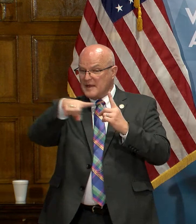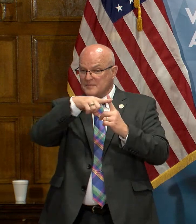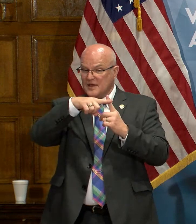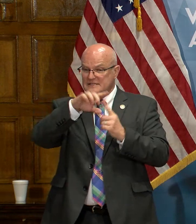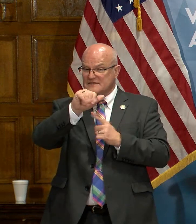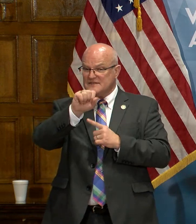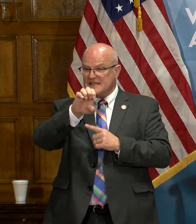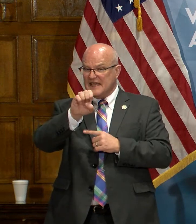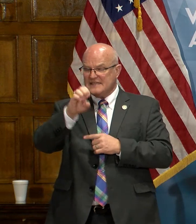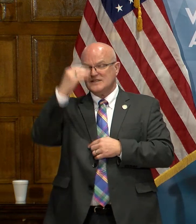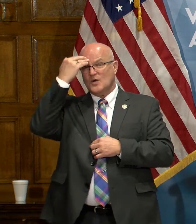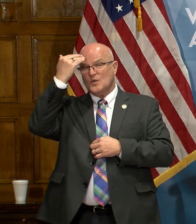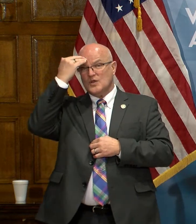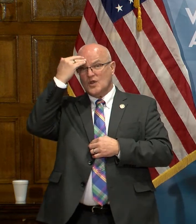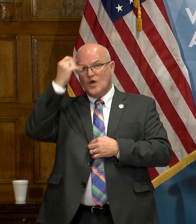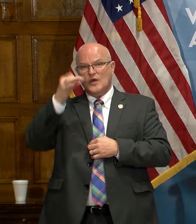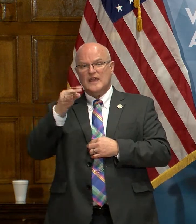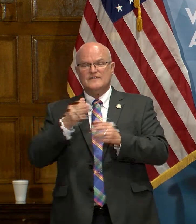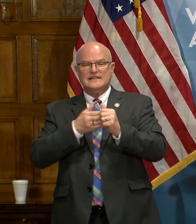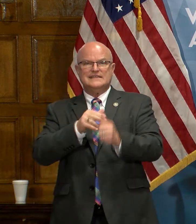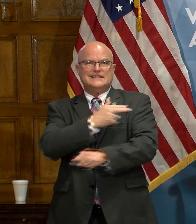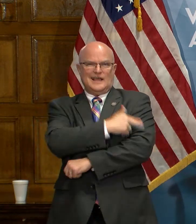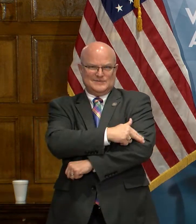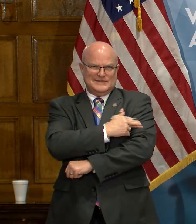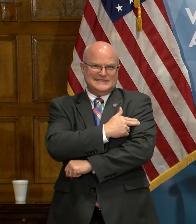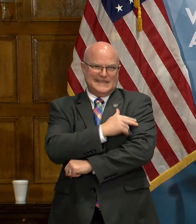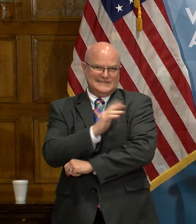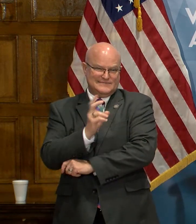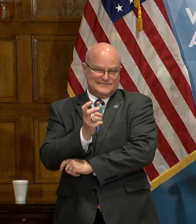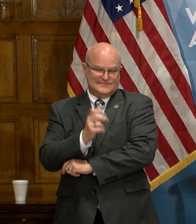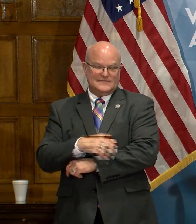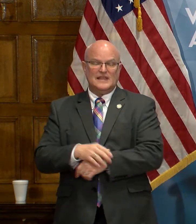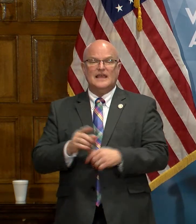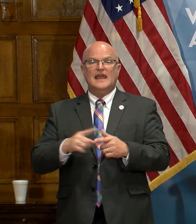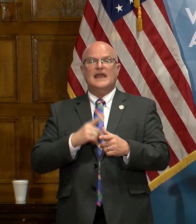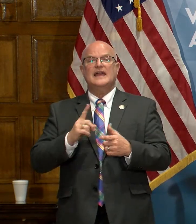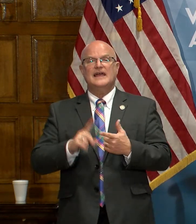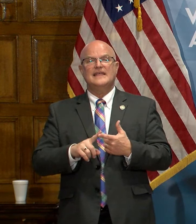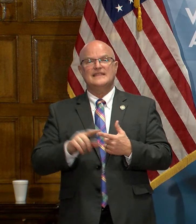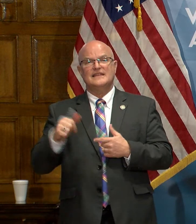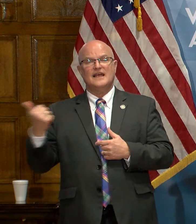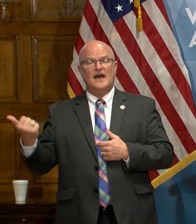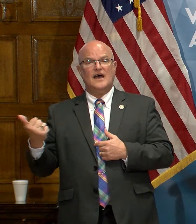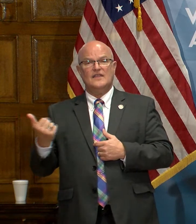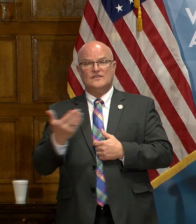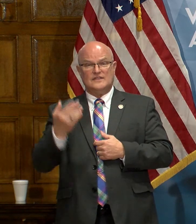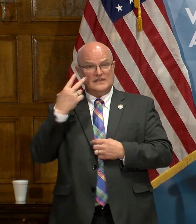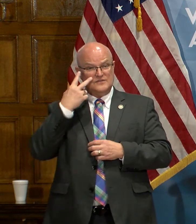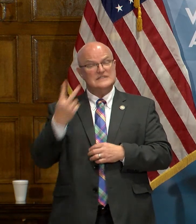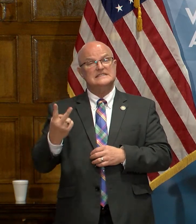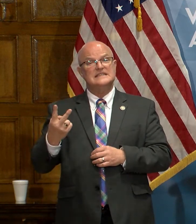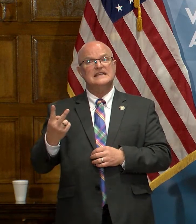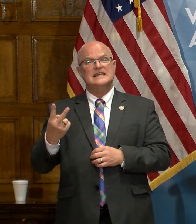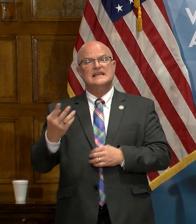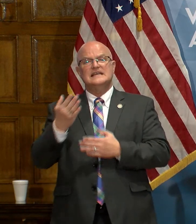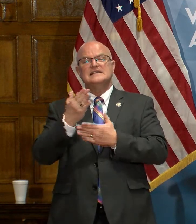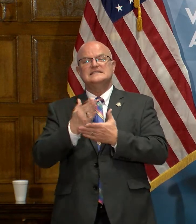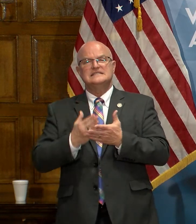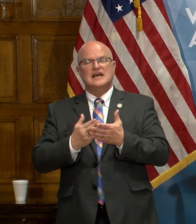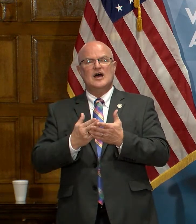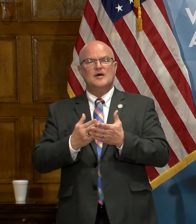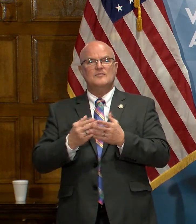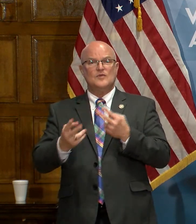case out there, we sure know about it if it leads to hospitalization. And then the other trend line that you see is some of